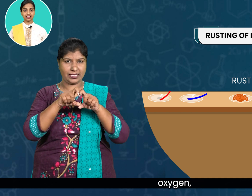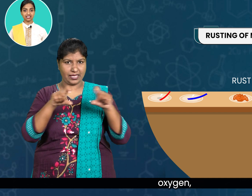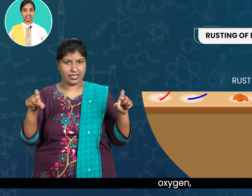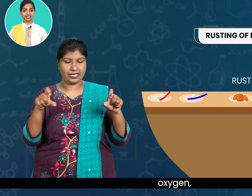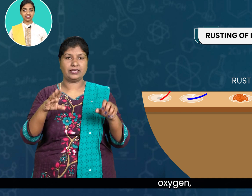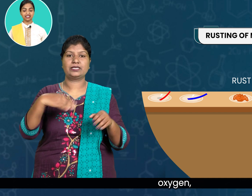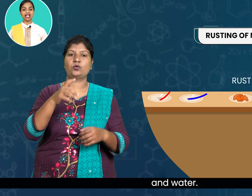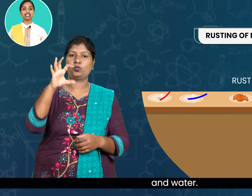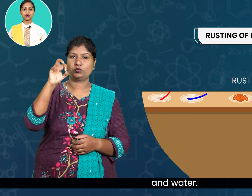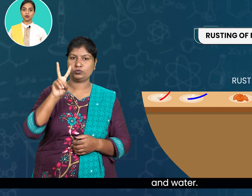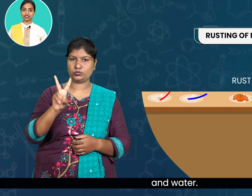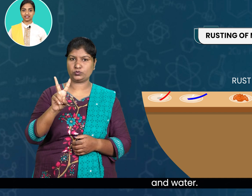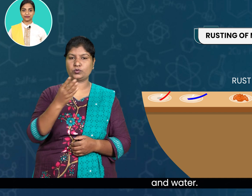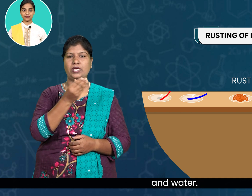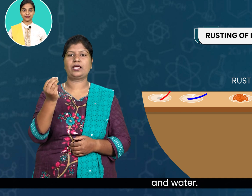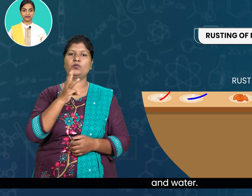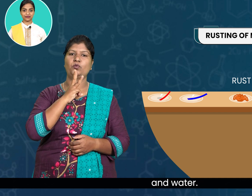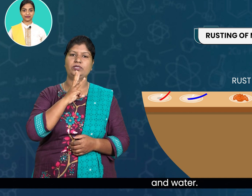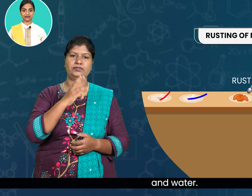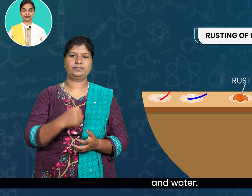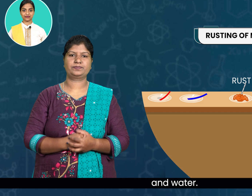oxygen, and water.